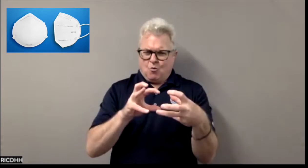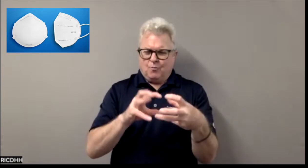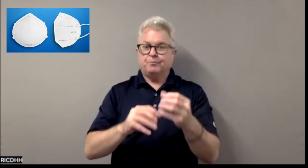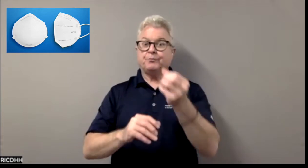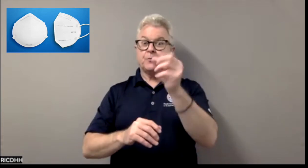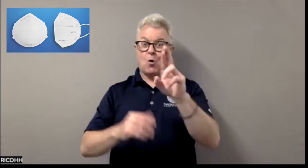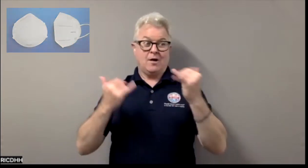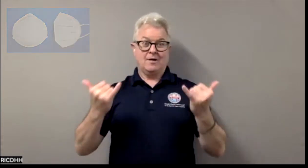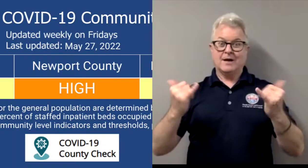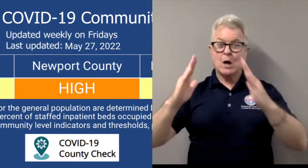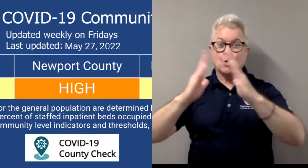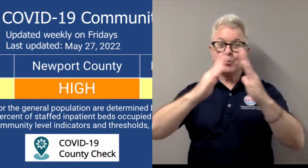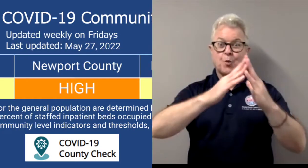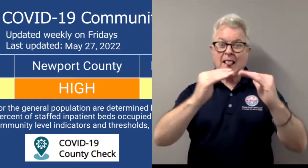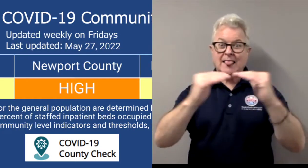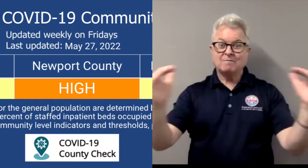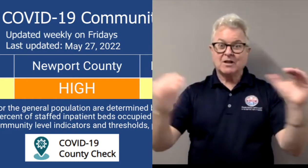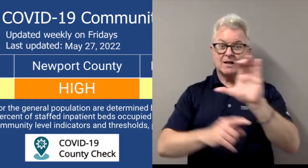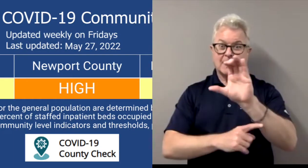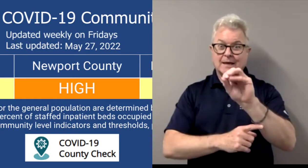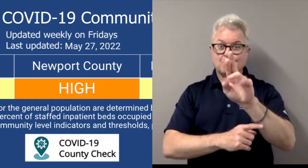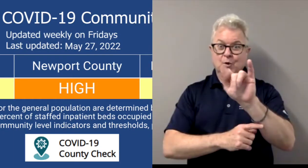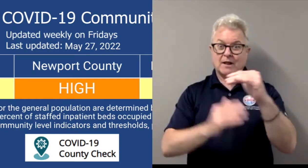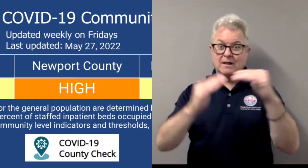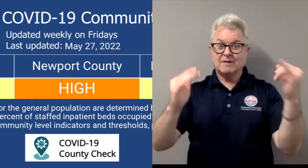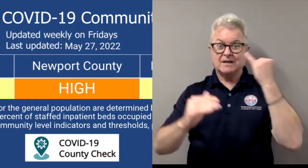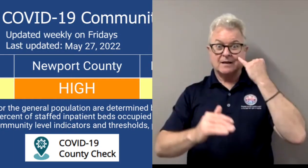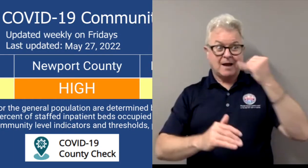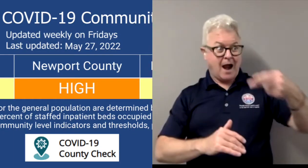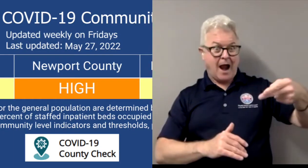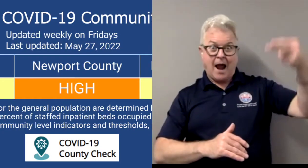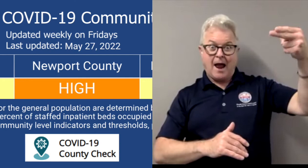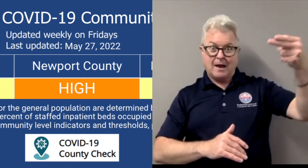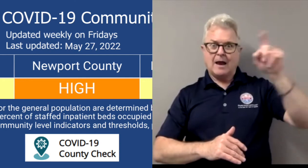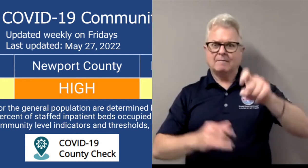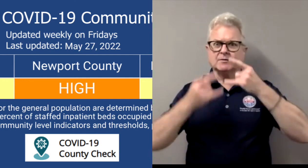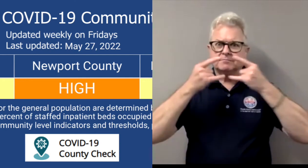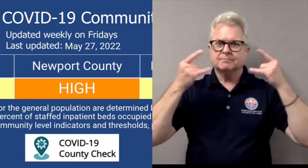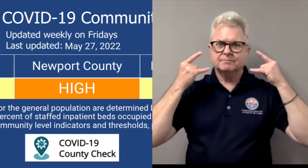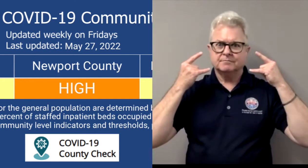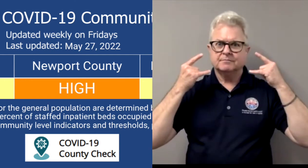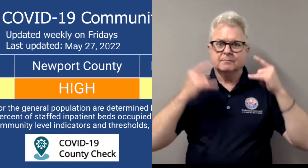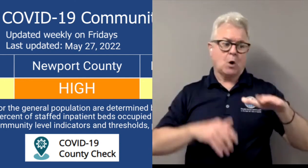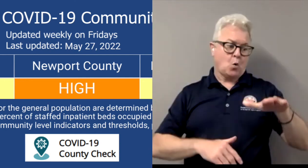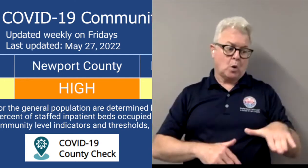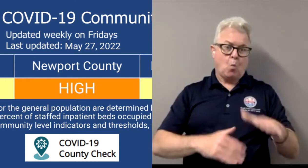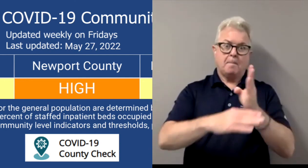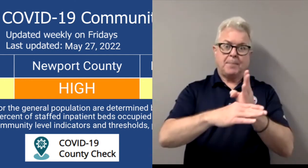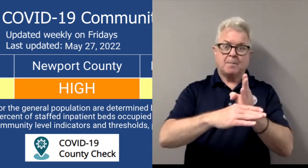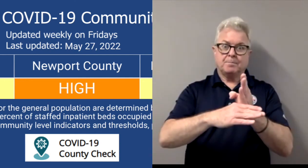even wearing a mask when you're outdoors in a crowded area. Okay, so if you live in a community or visiting a community that has a high